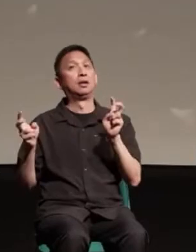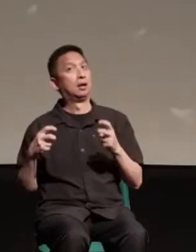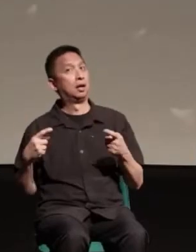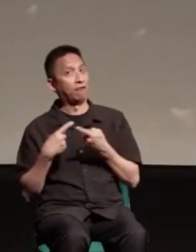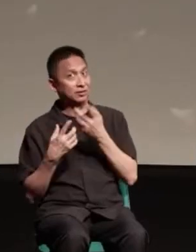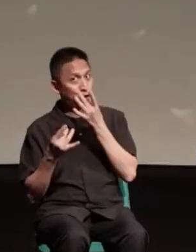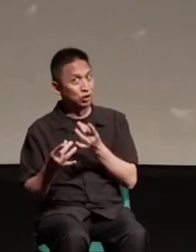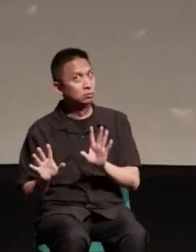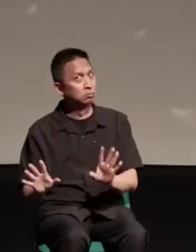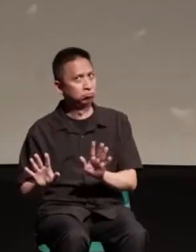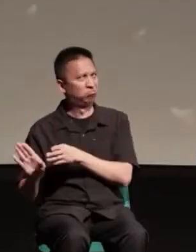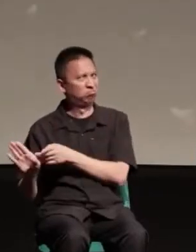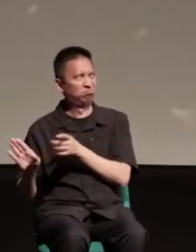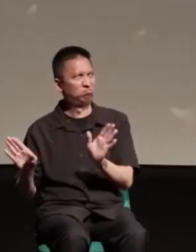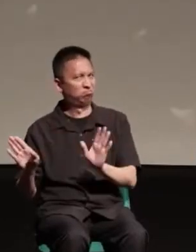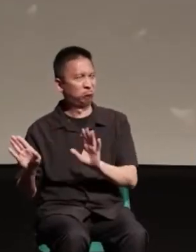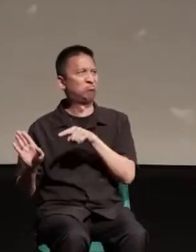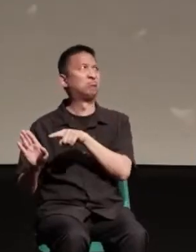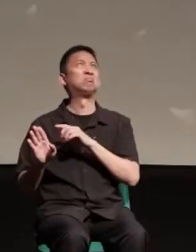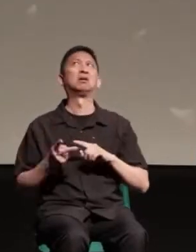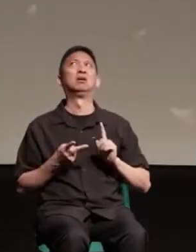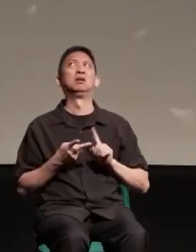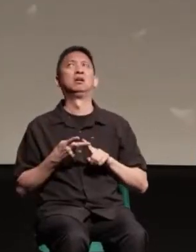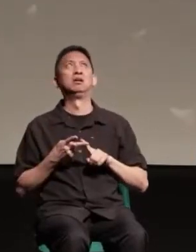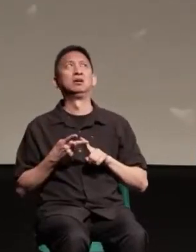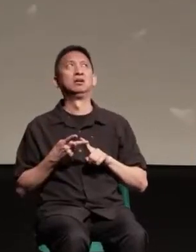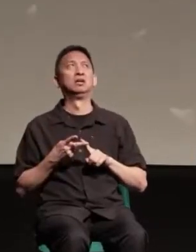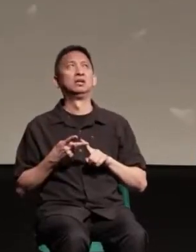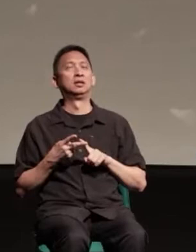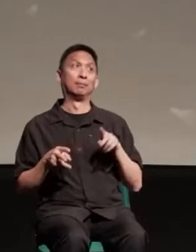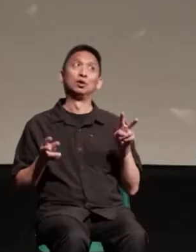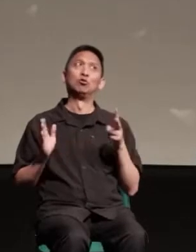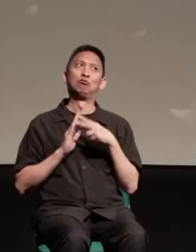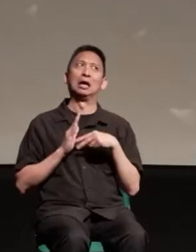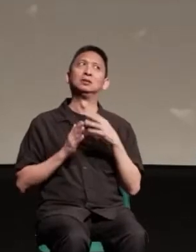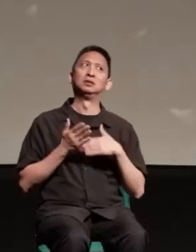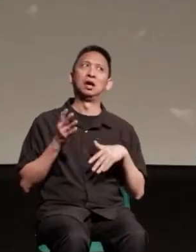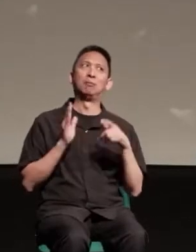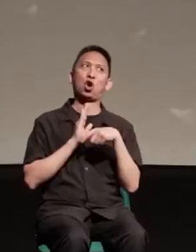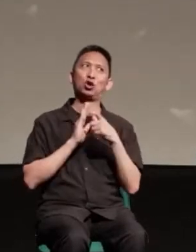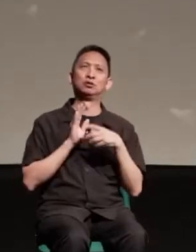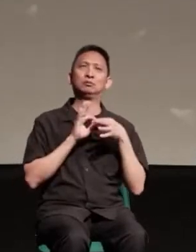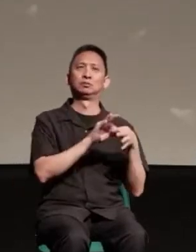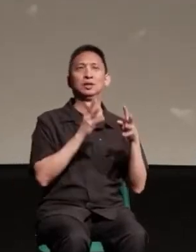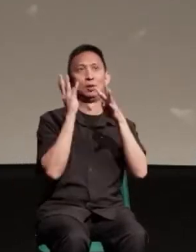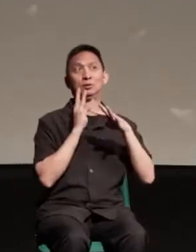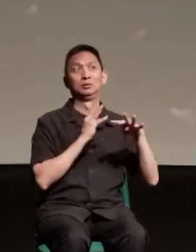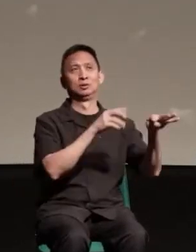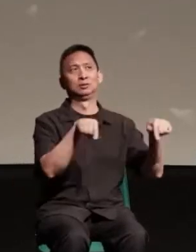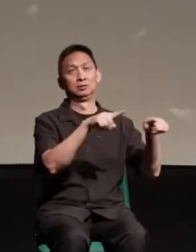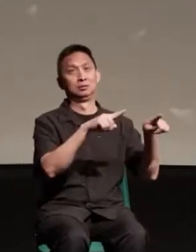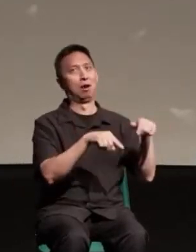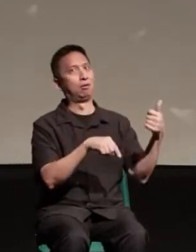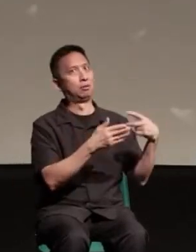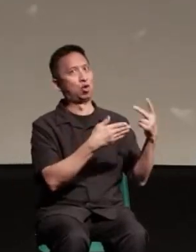that doesn't have, you read some of these articles about some of the practices at these commercial platforms. So I think